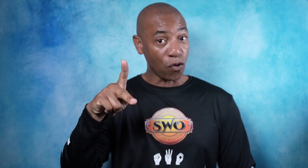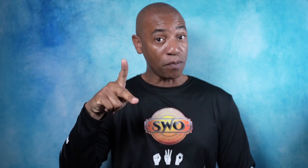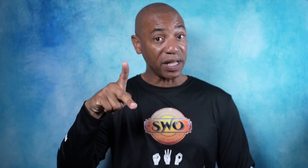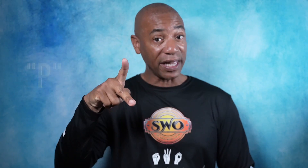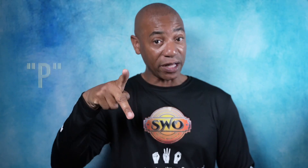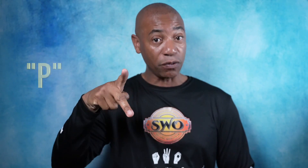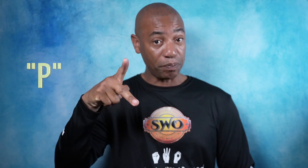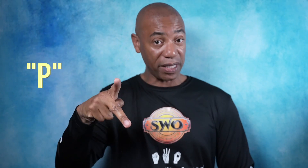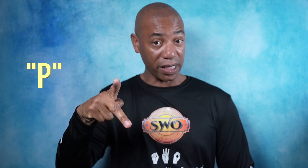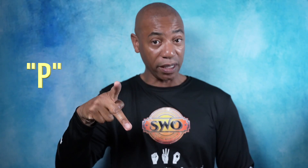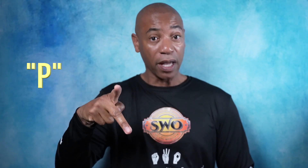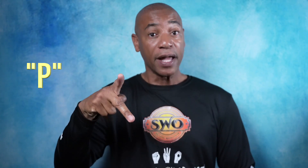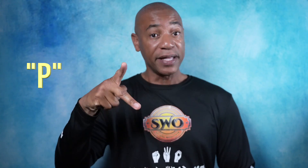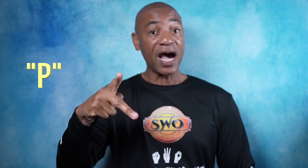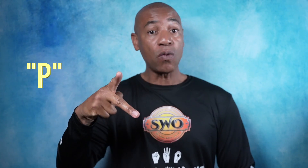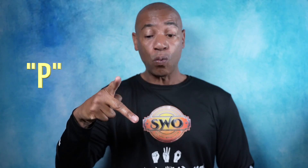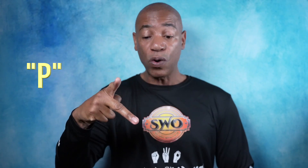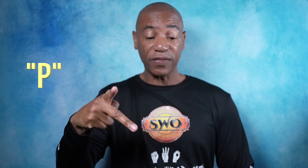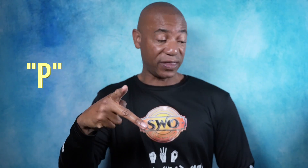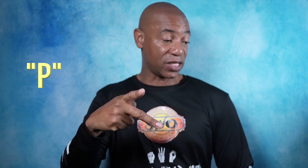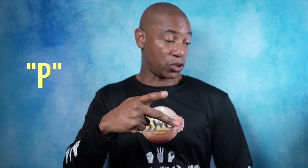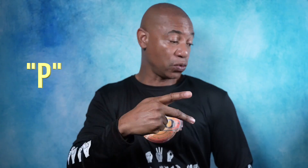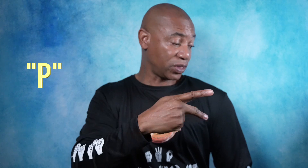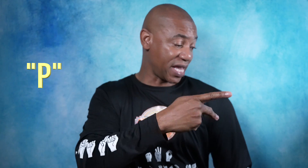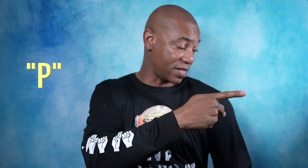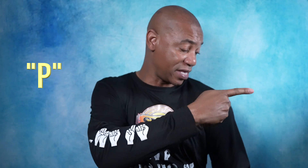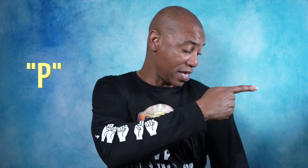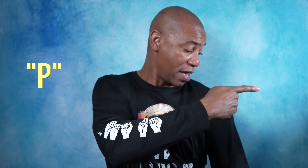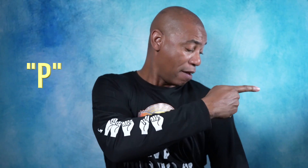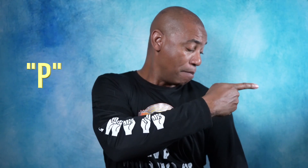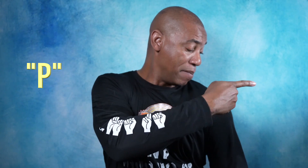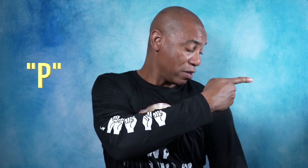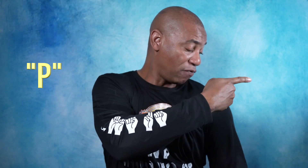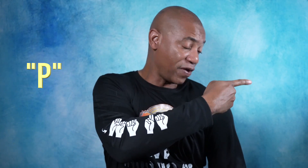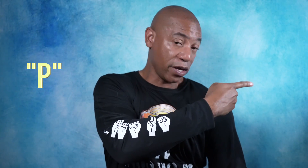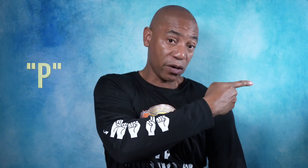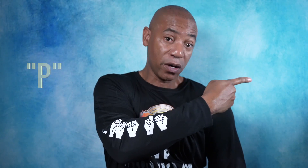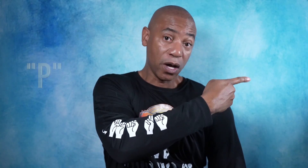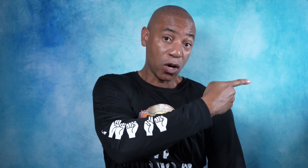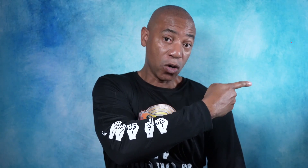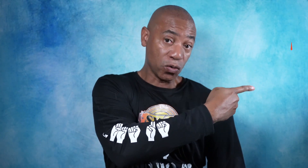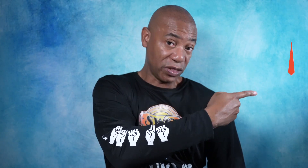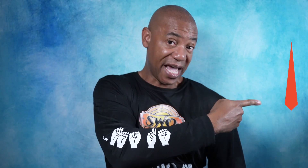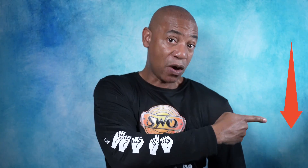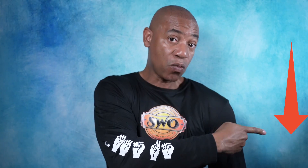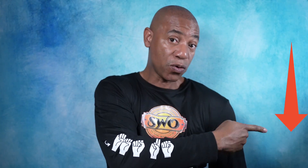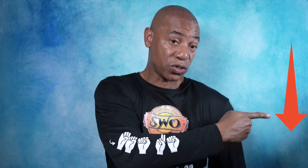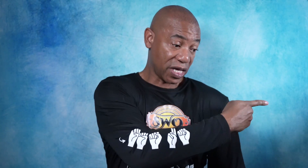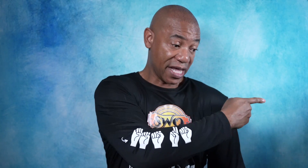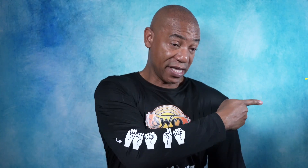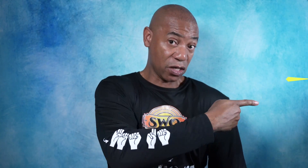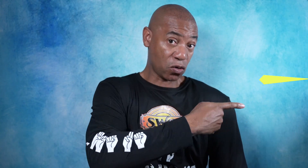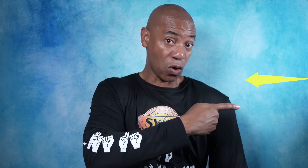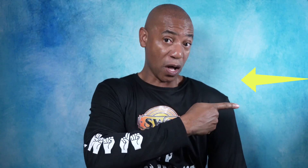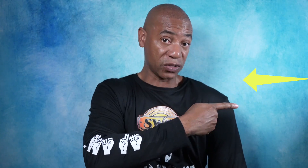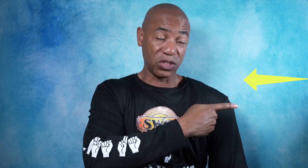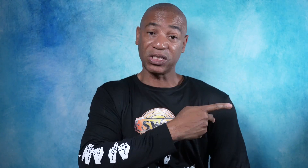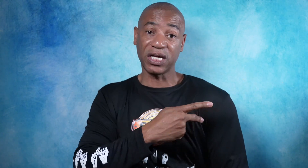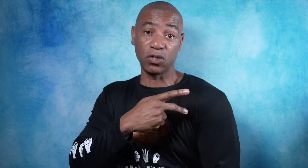form the letter P. Now with this, you'll take the middle finger, go downwards and then across, just like you